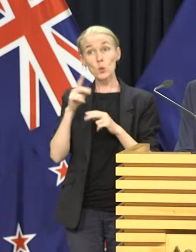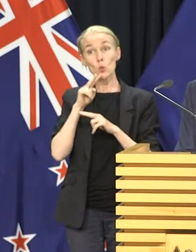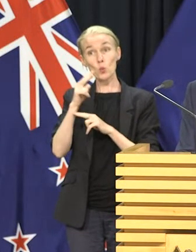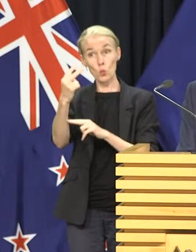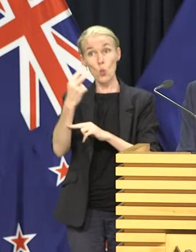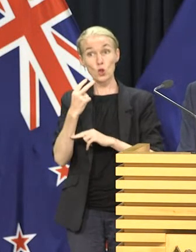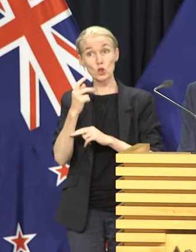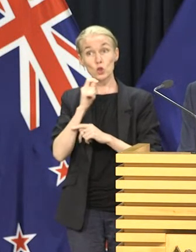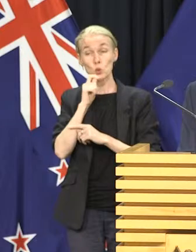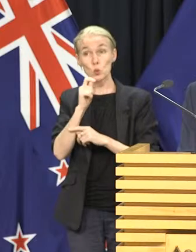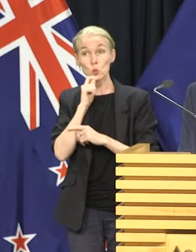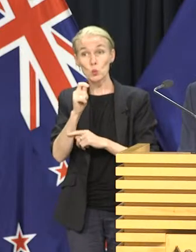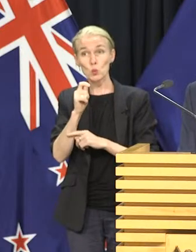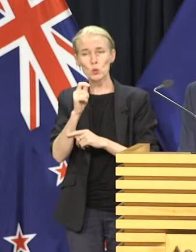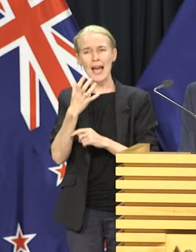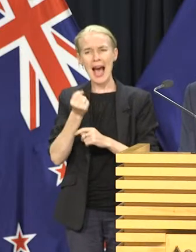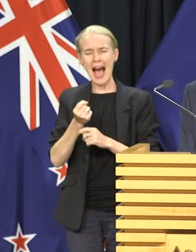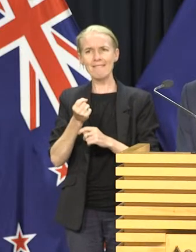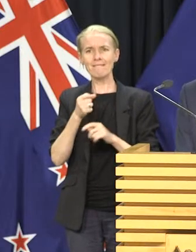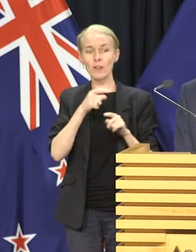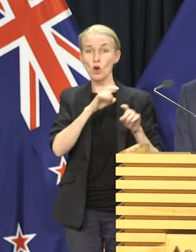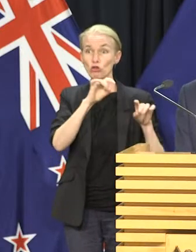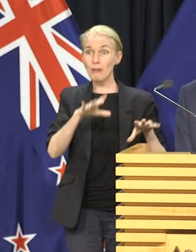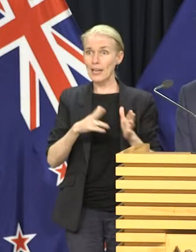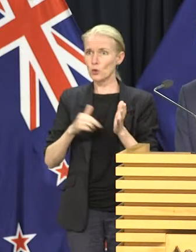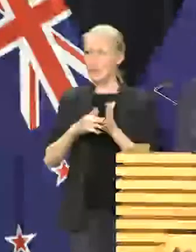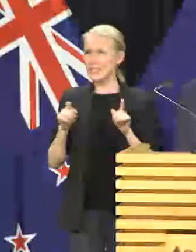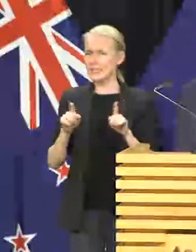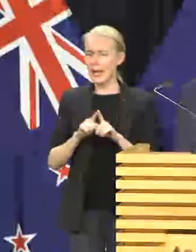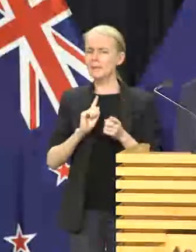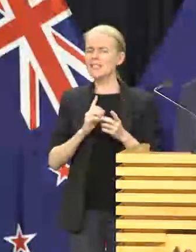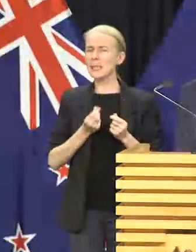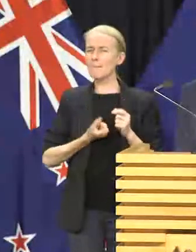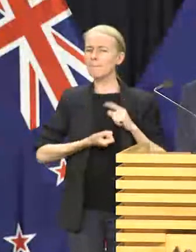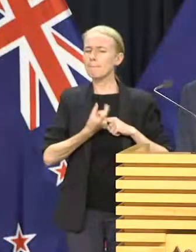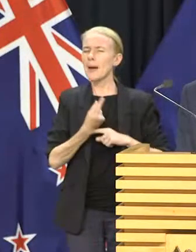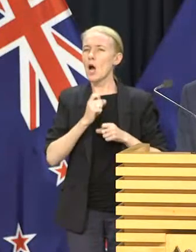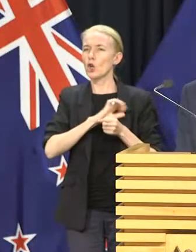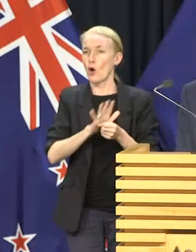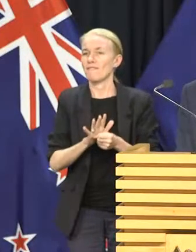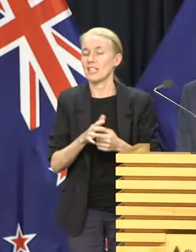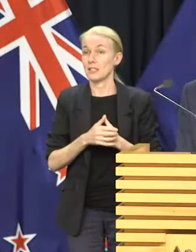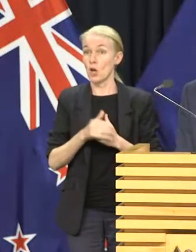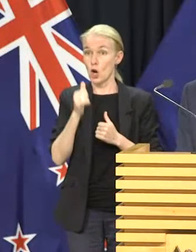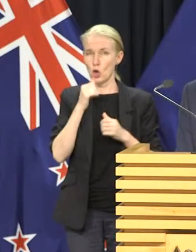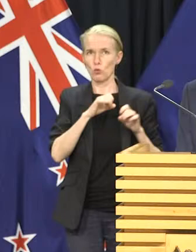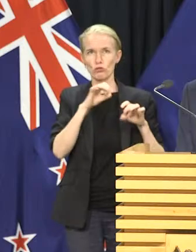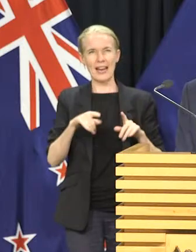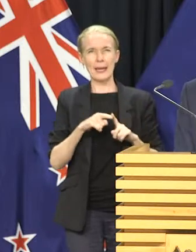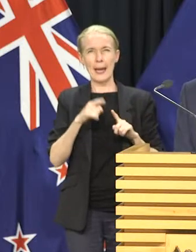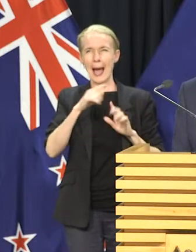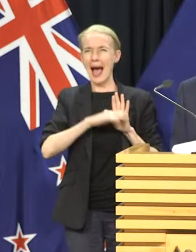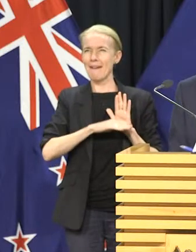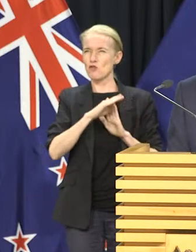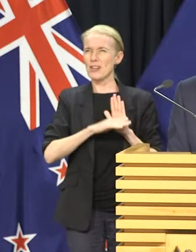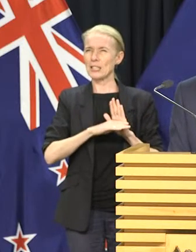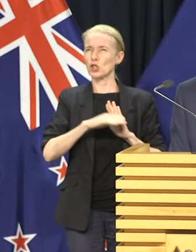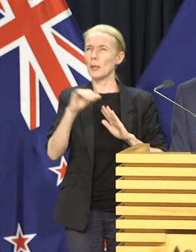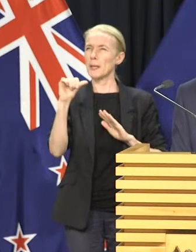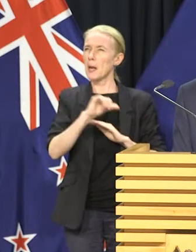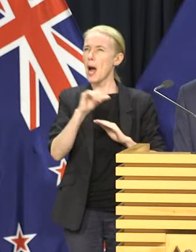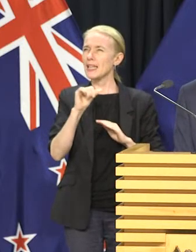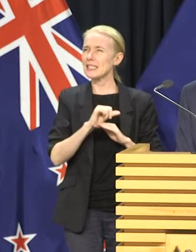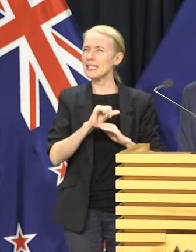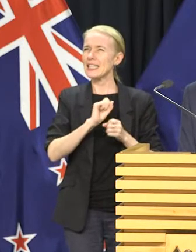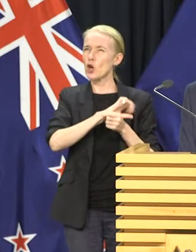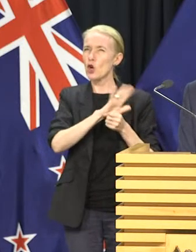also yesterday Australia was reporting a daily average of 9 Covid-19 cases detected at the border in the previous